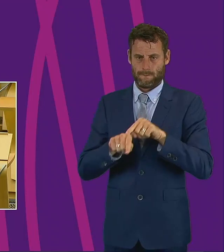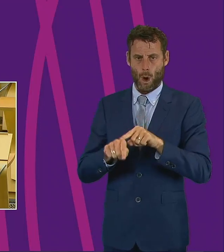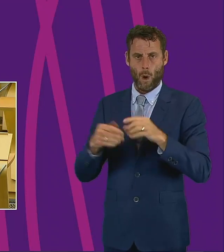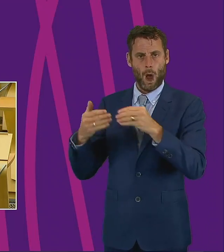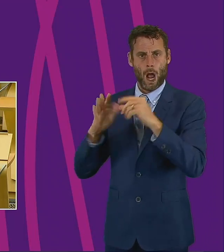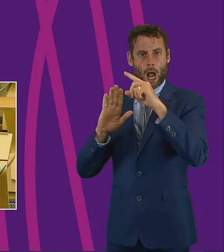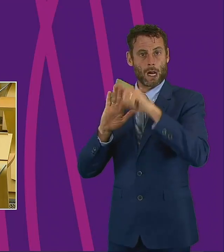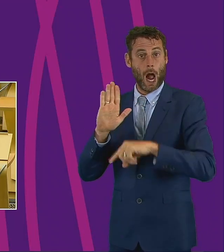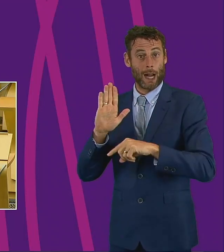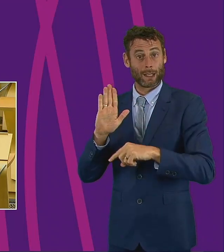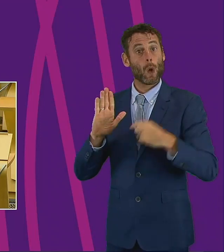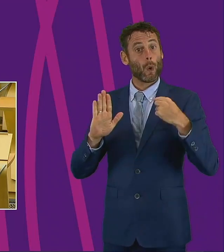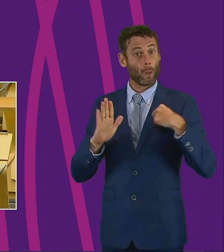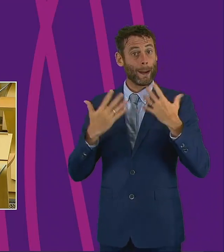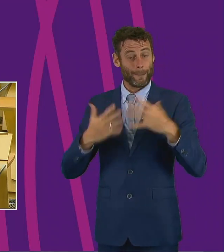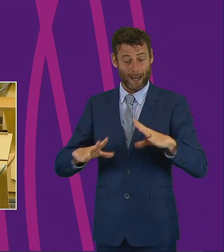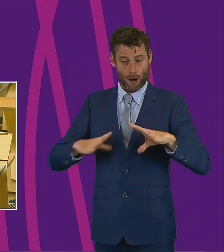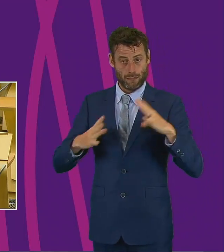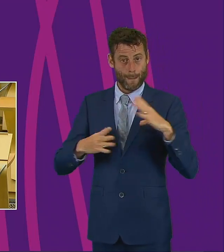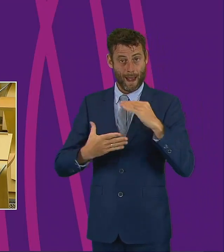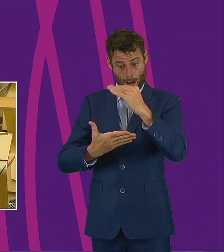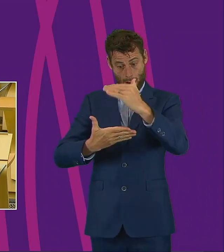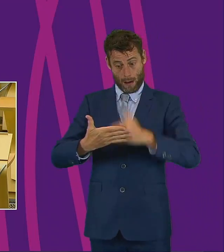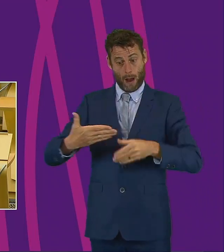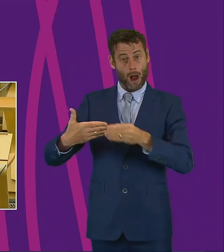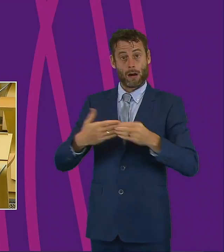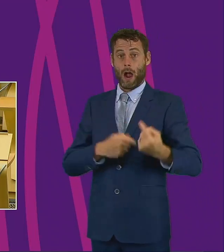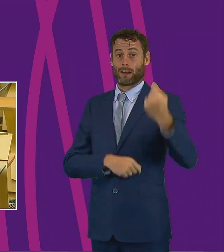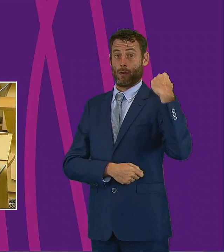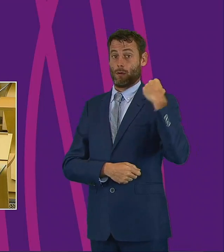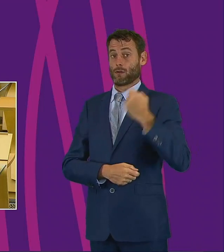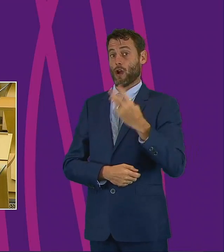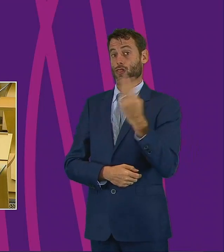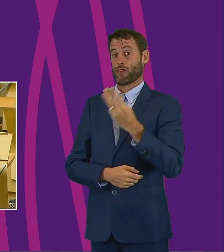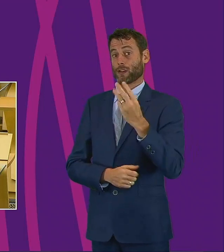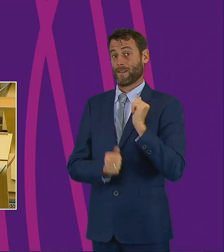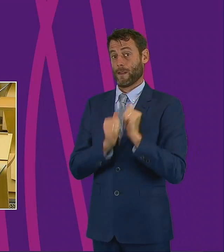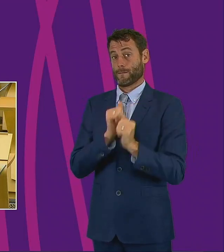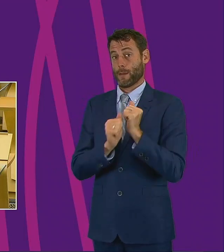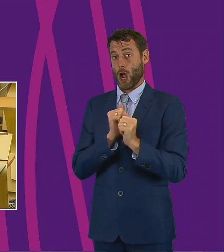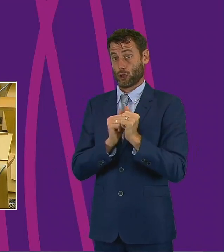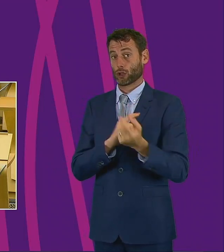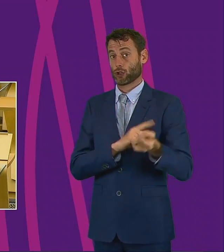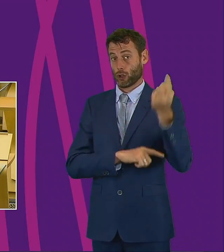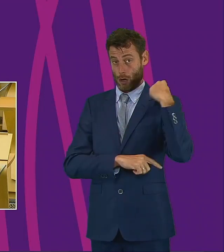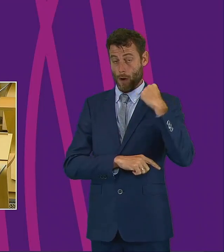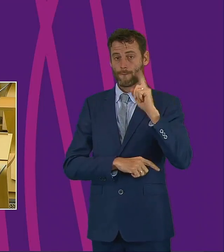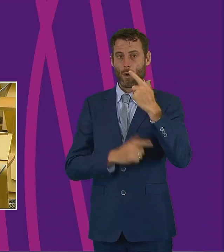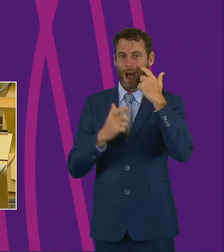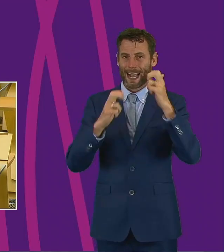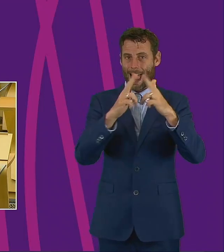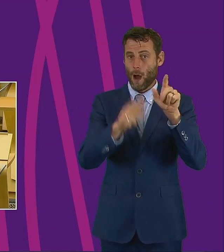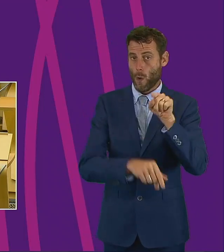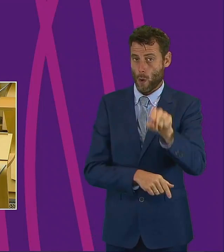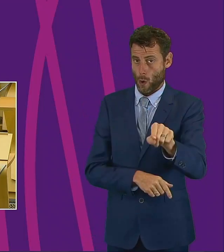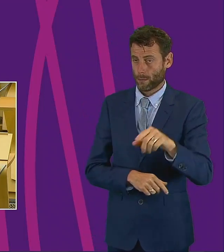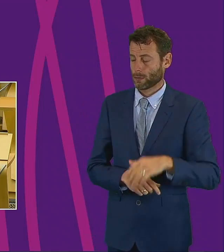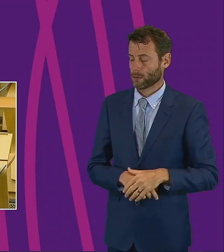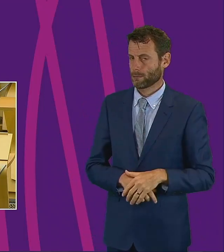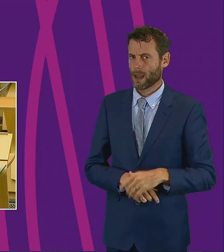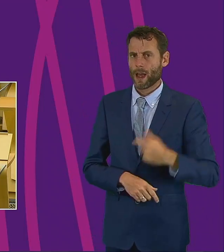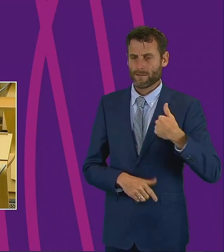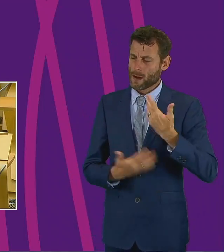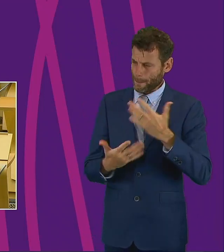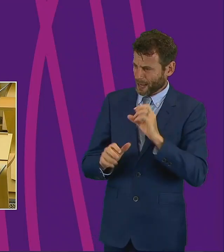first guidance around COVID was issued to care homes on the 13th of March, and I think we have